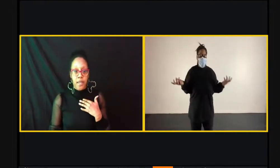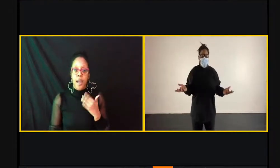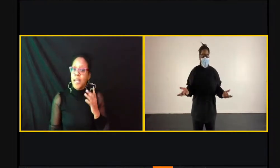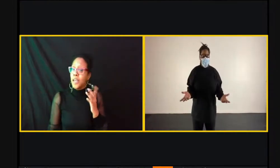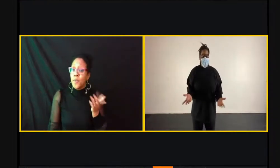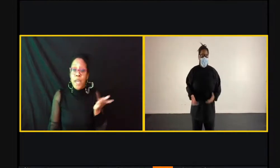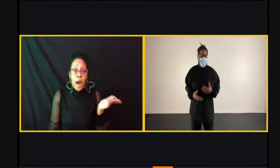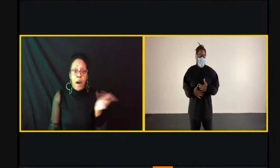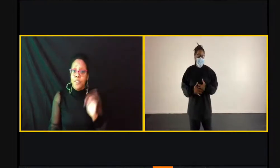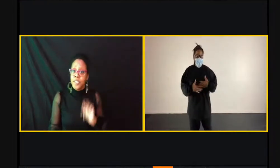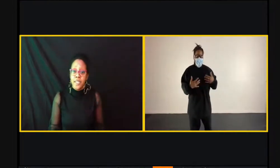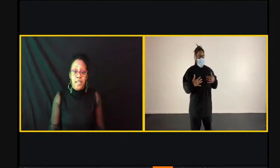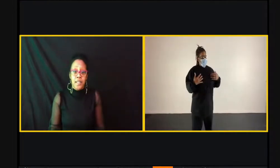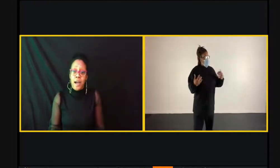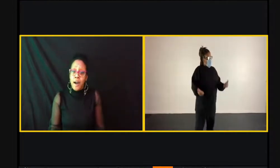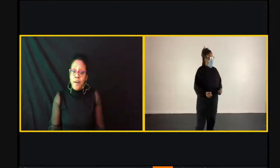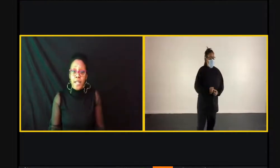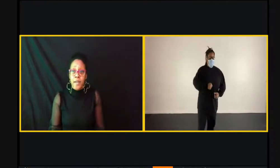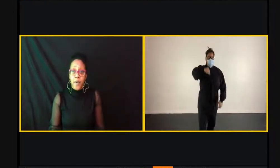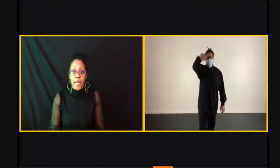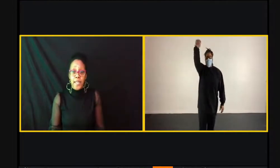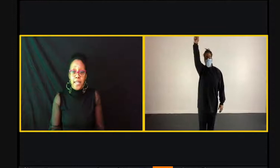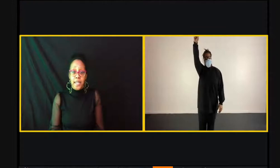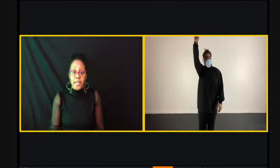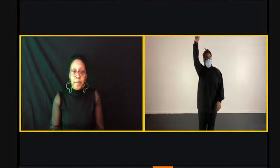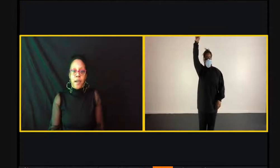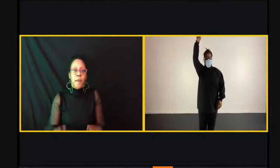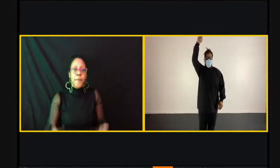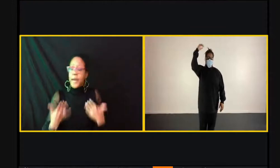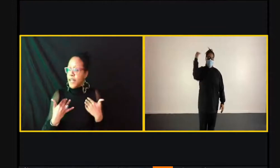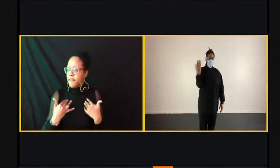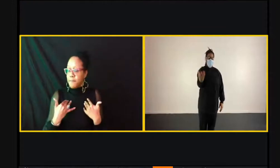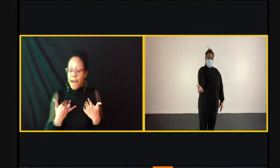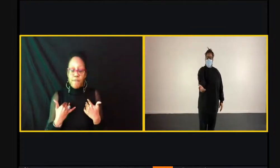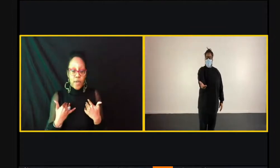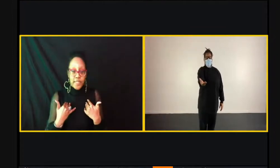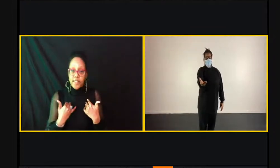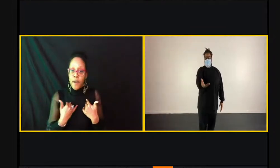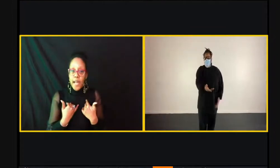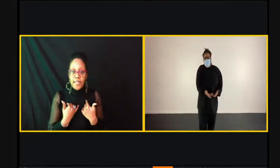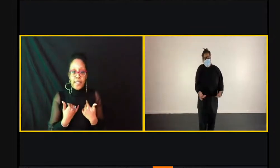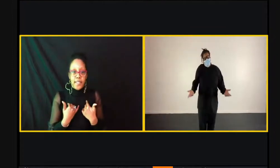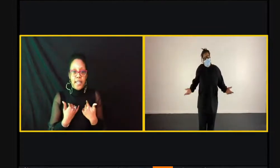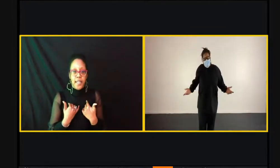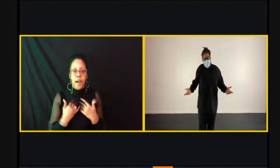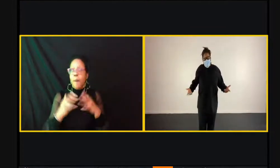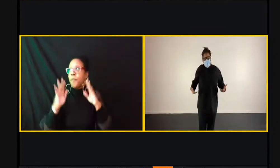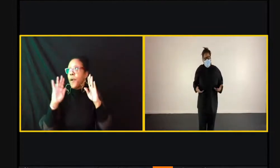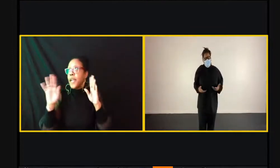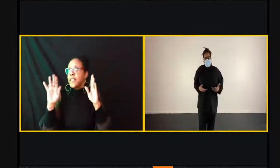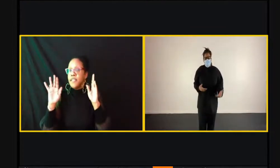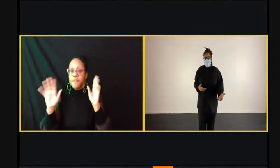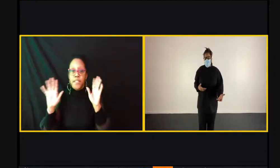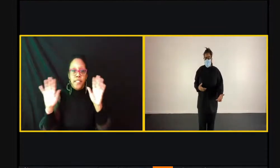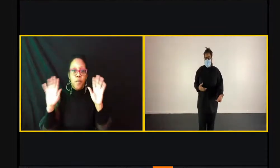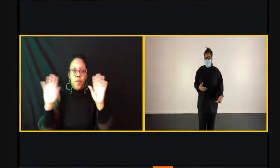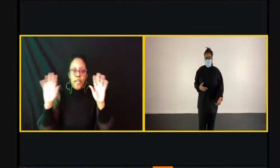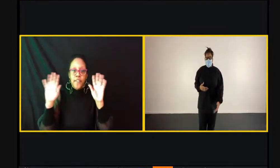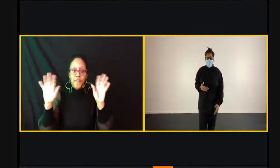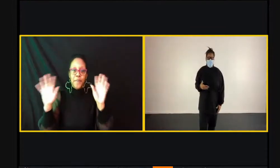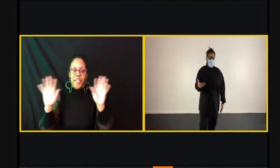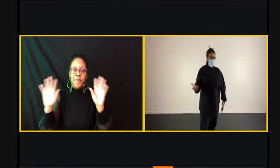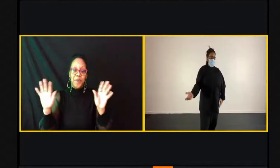the dark. Can we all just get along like Rodney King? Praying for my voice so I can sing praises for